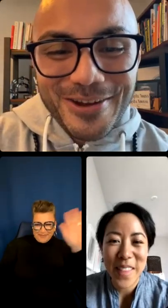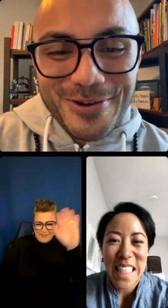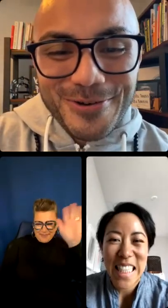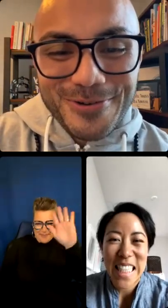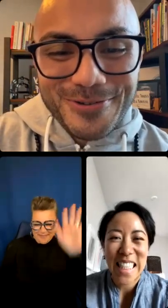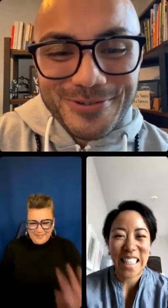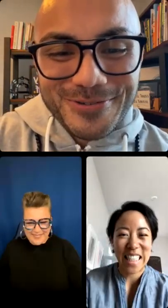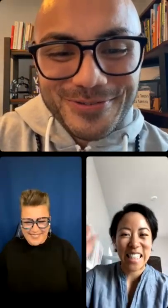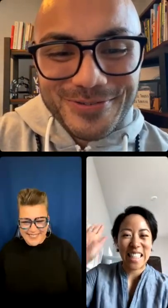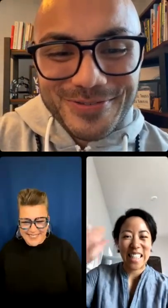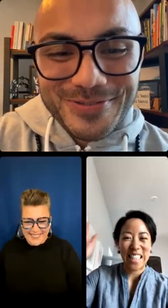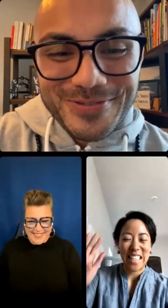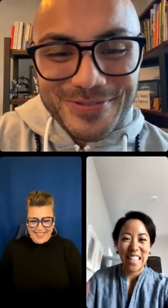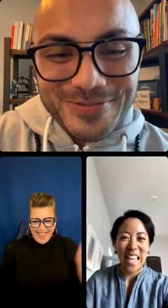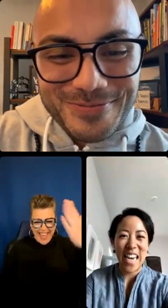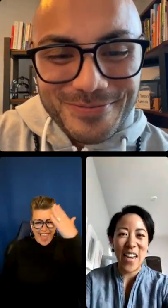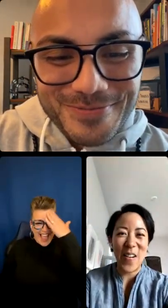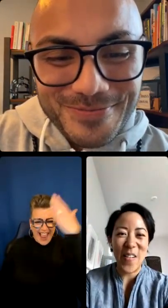Hello.